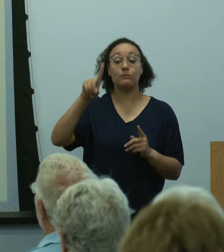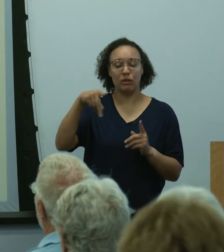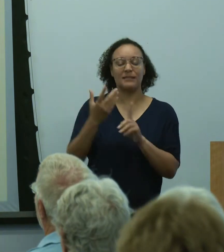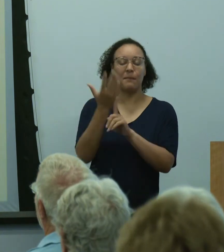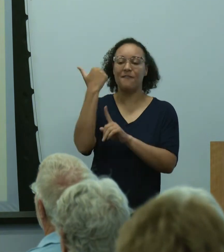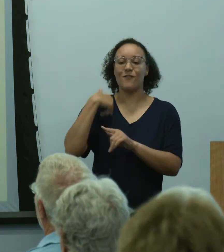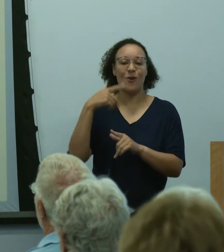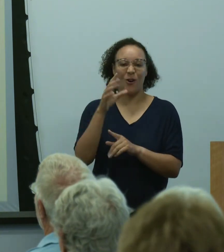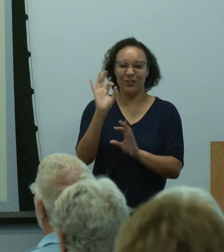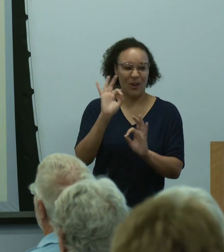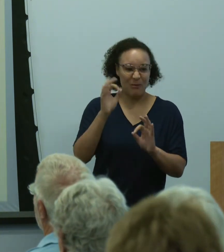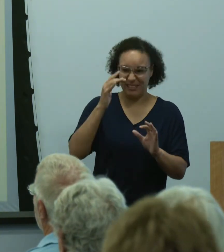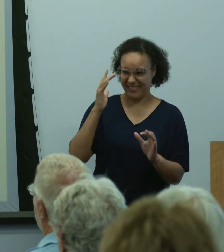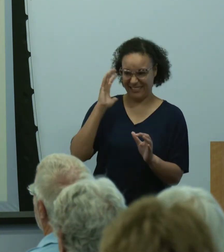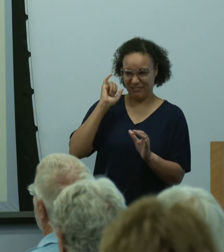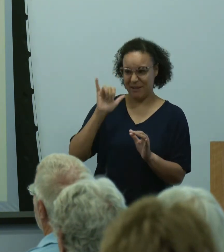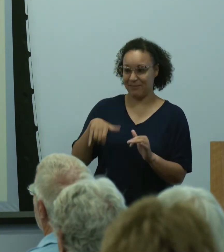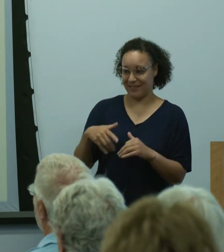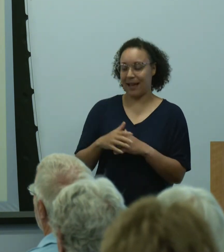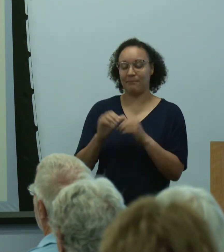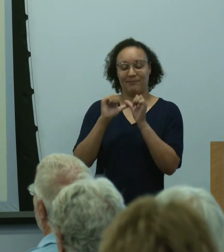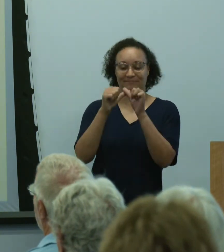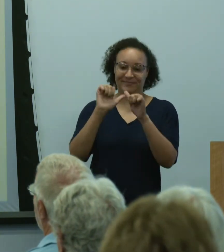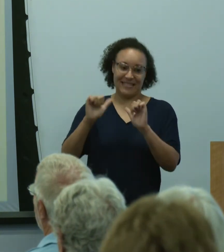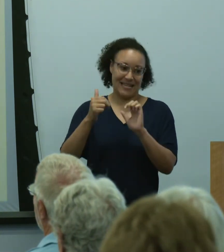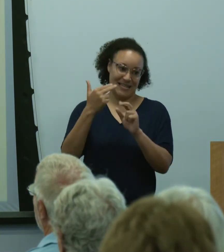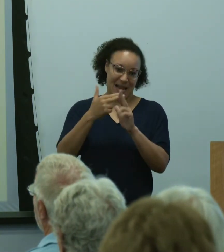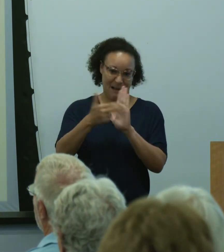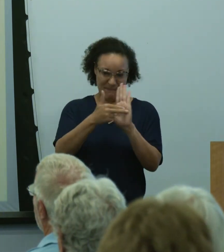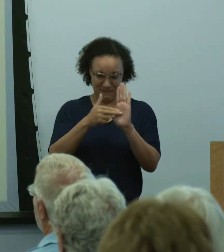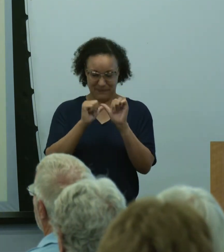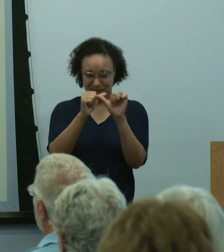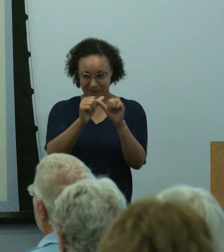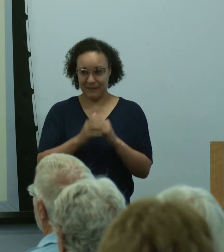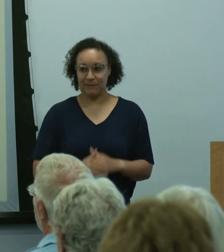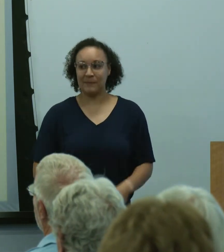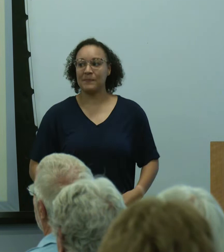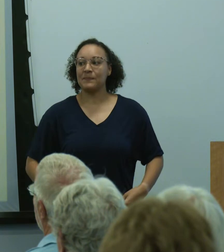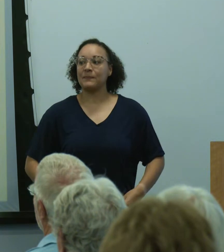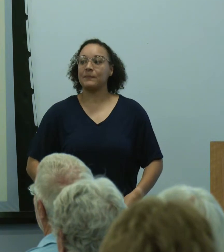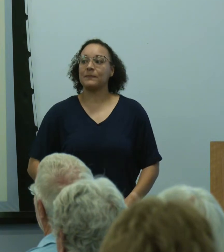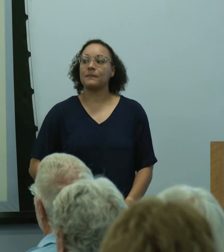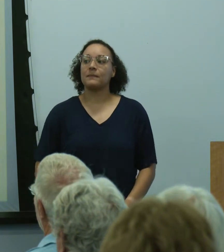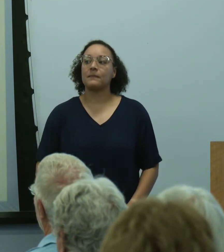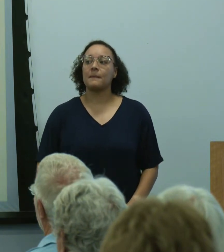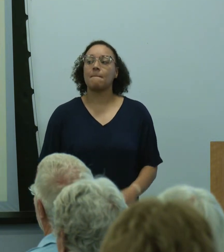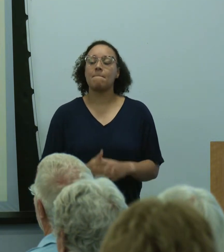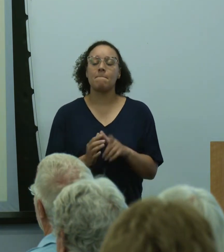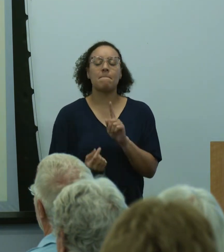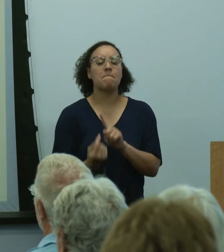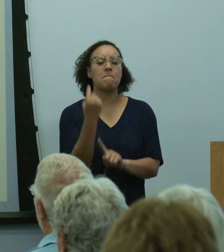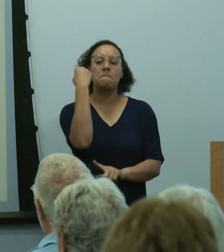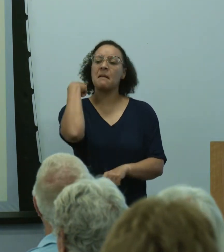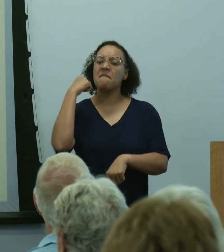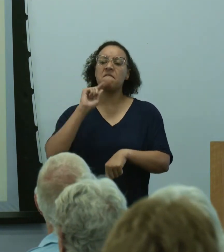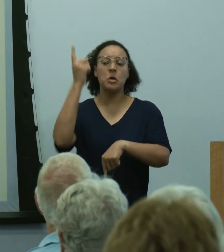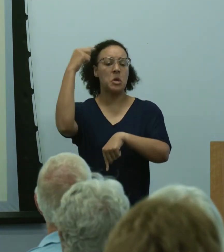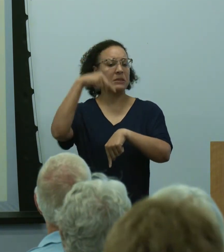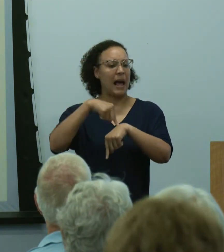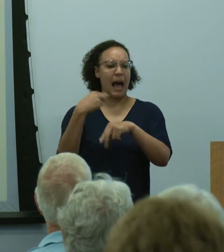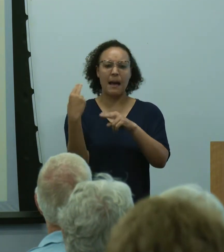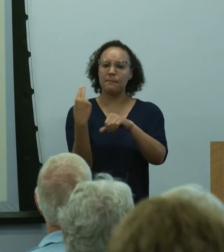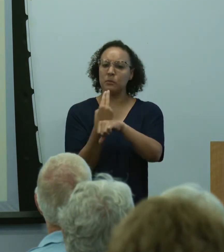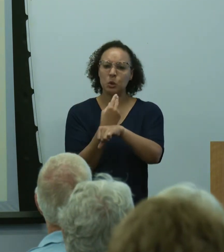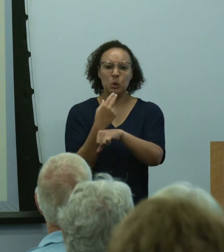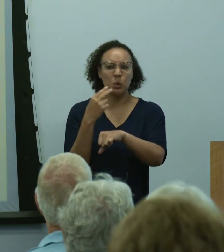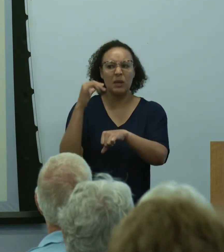lives on with the gerrymandering name. Now, when gerrymandering was first being used, and it was used by everybody,